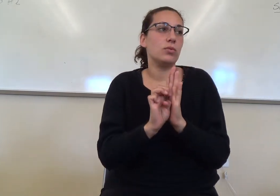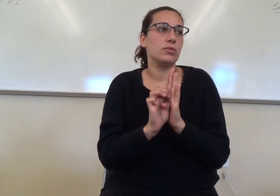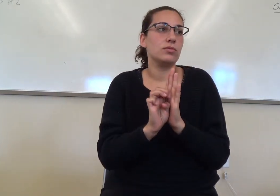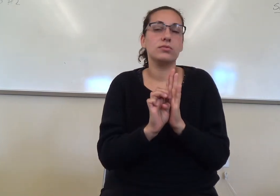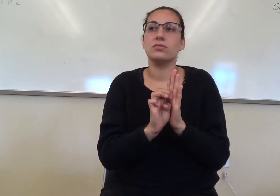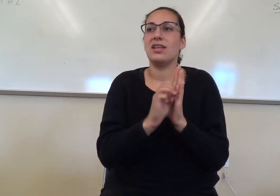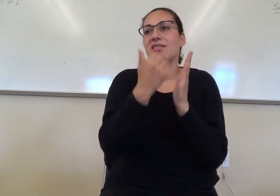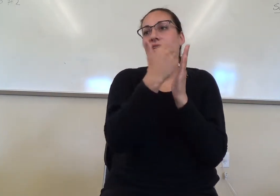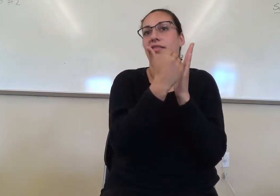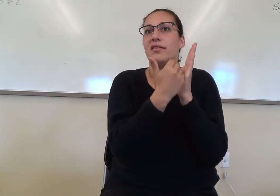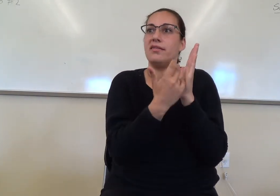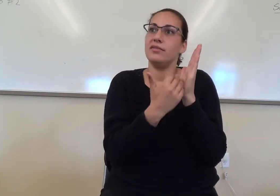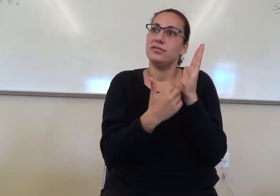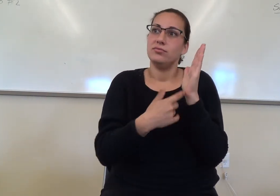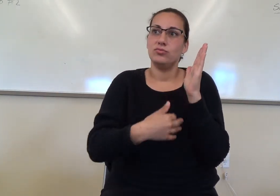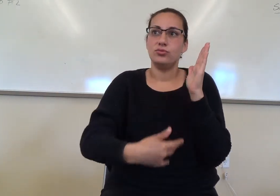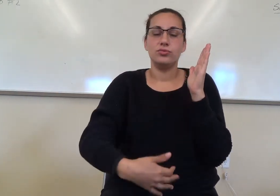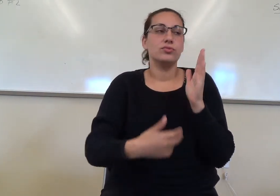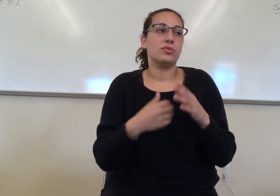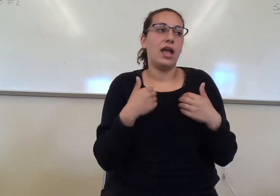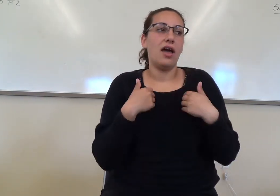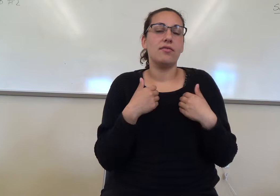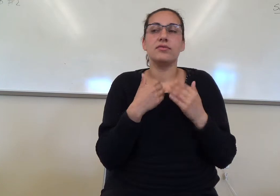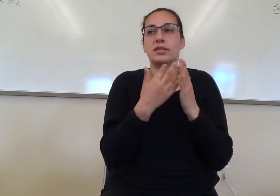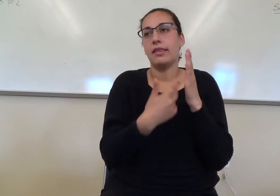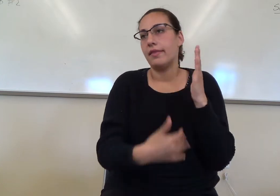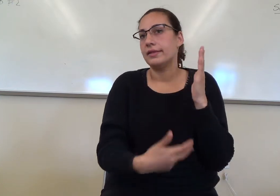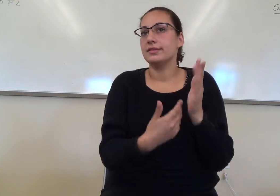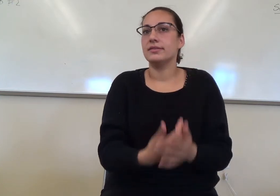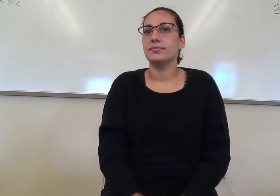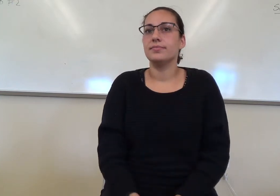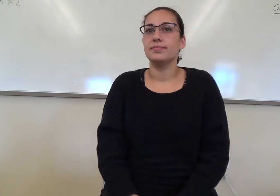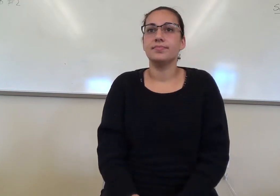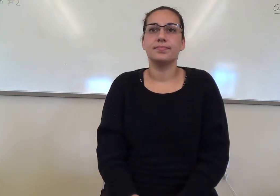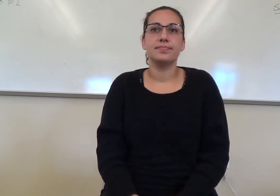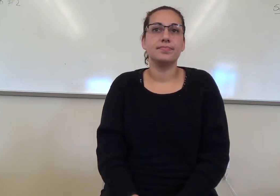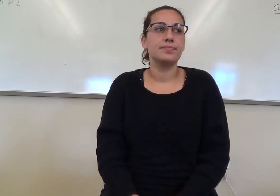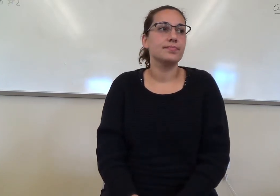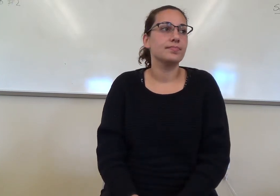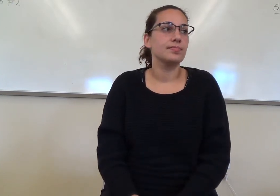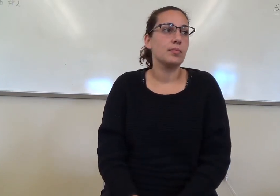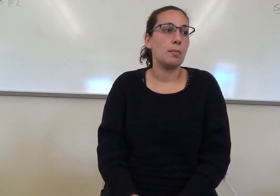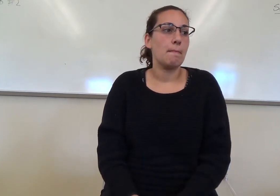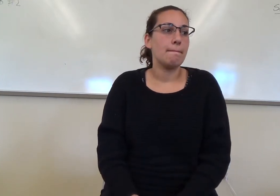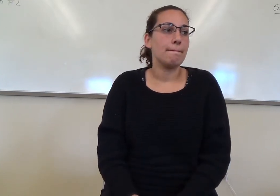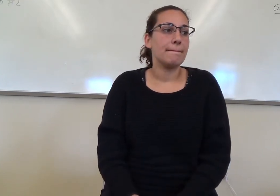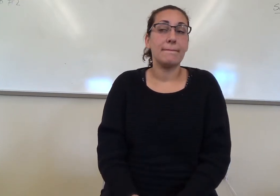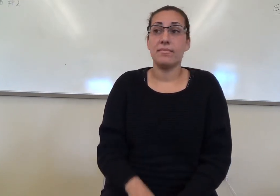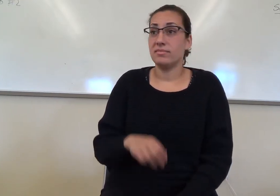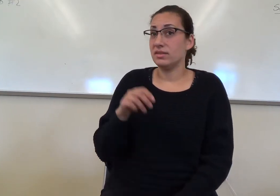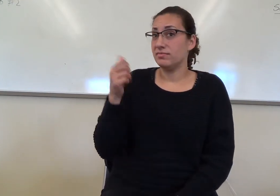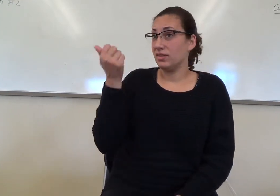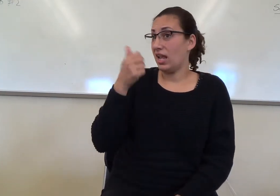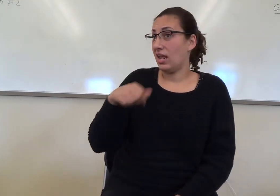that was in the introduction and an example of breaking that up into chunks. So, did anybody pick number 2?